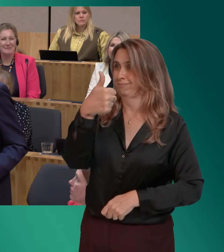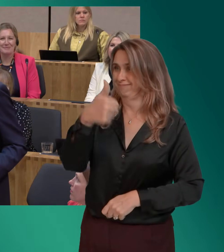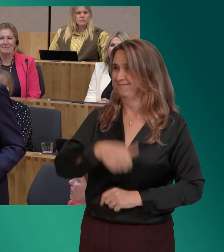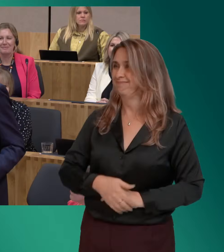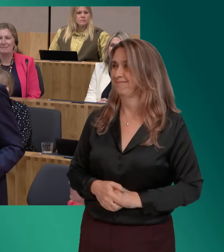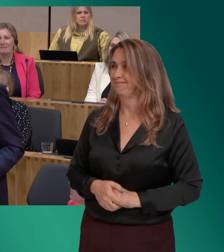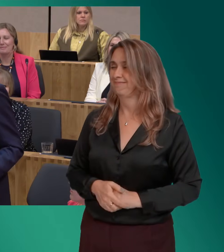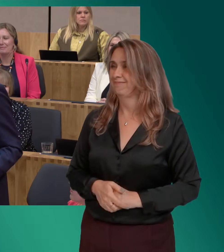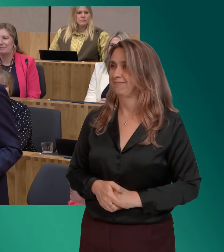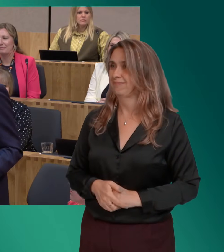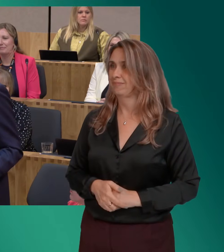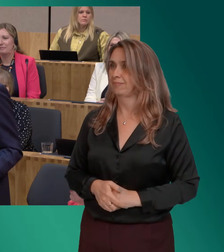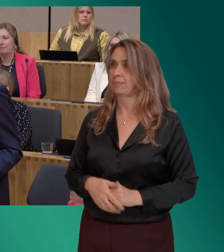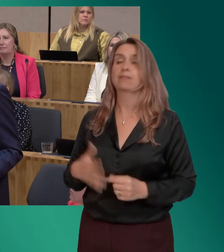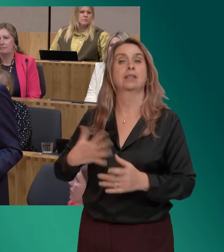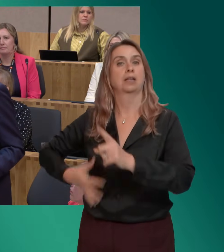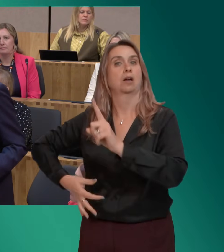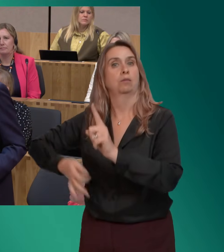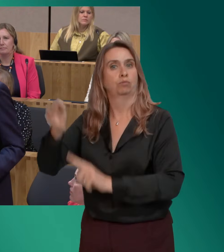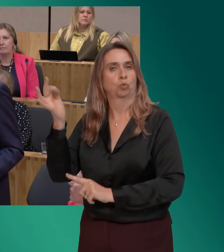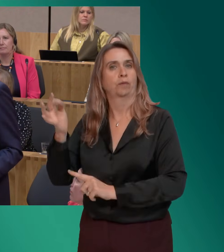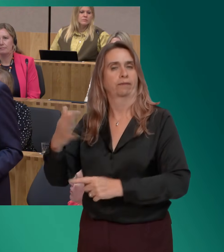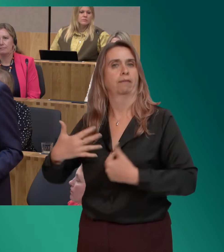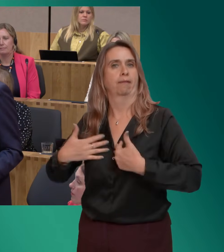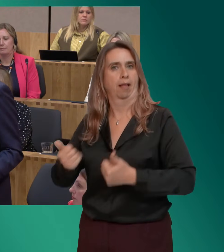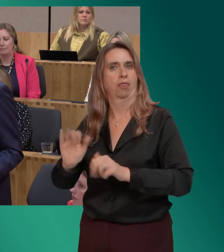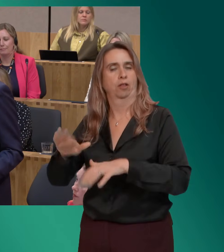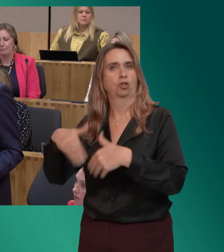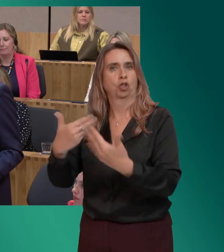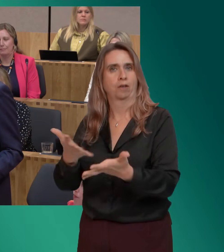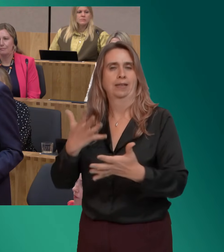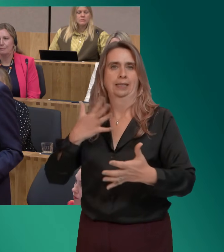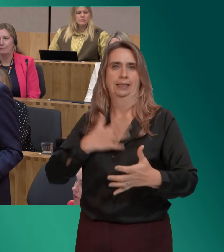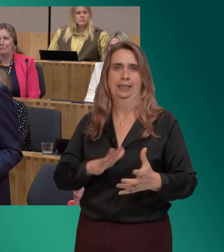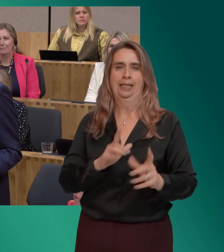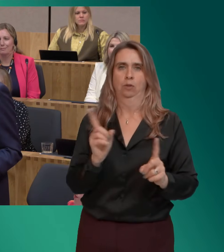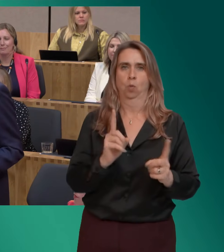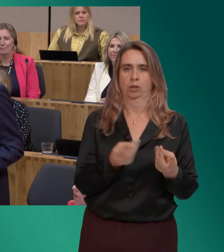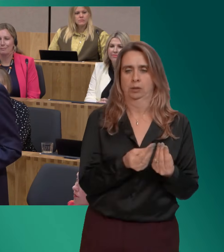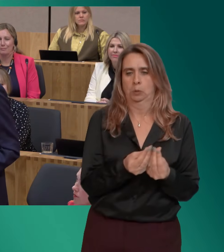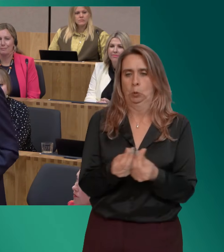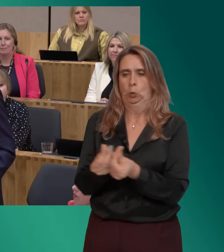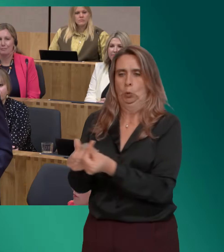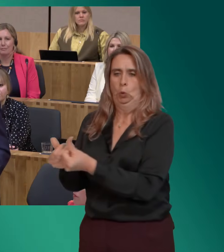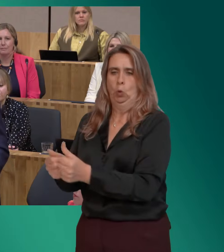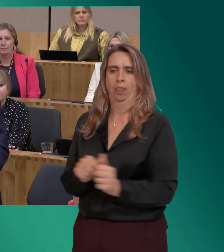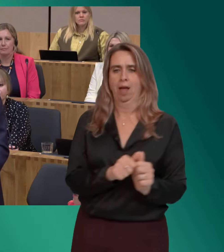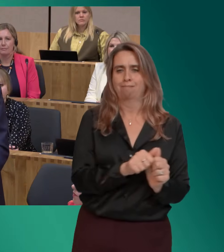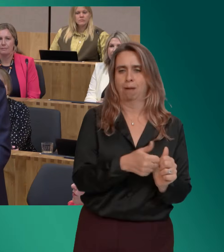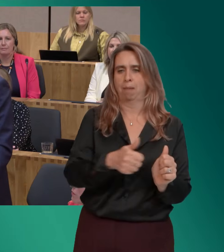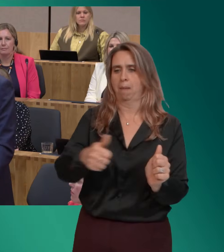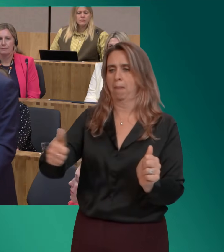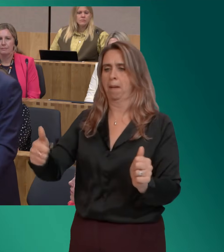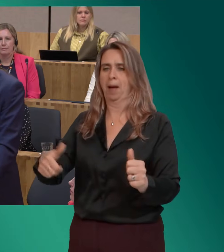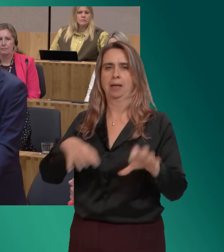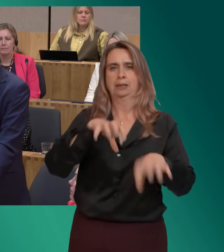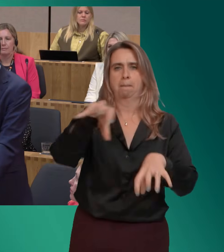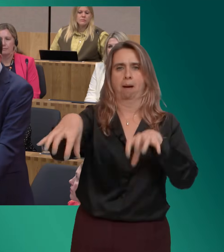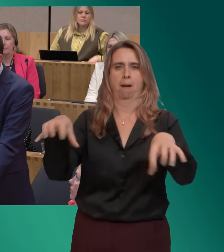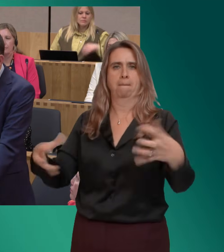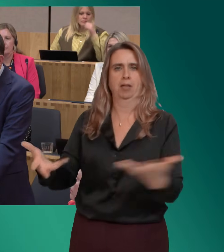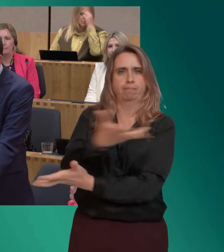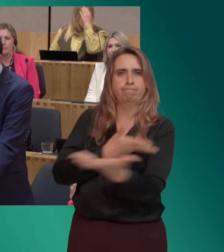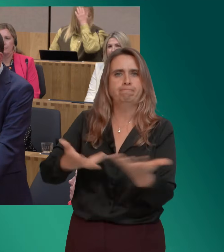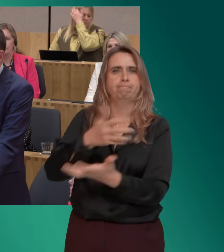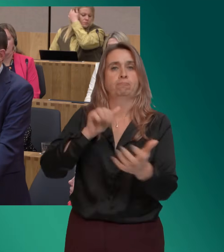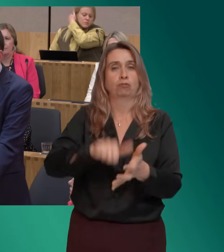health services are based on a whole systems approach, as the member quite rightly noted. Our new workforce plan, for